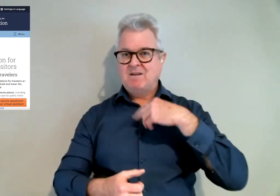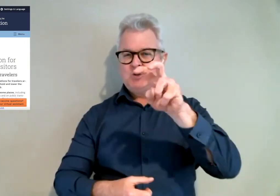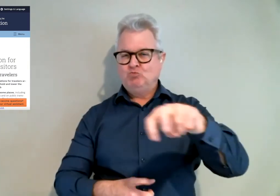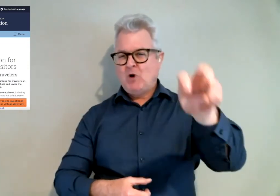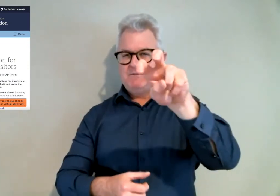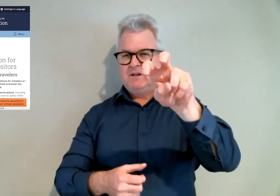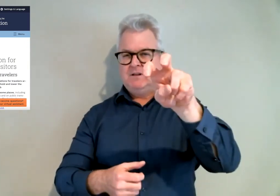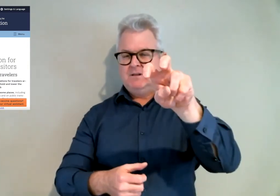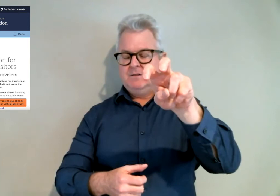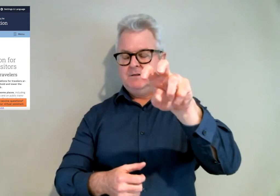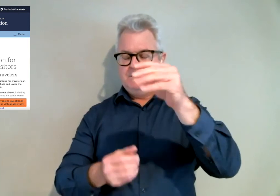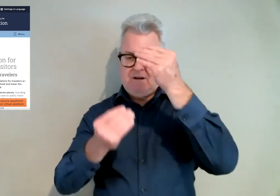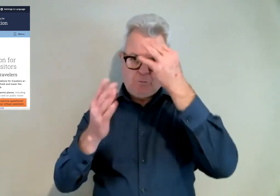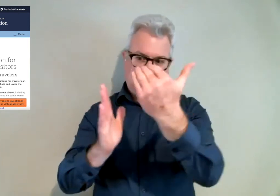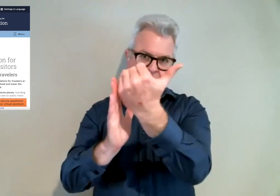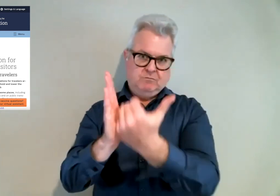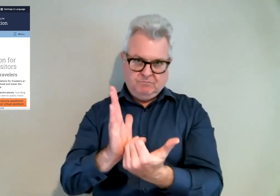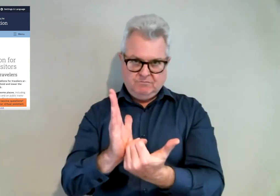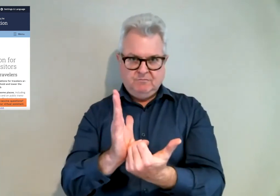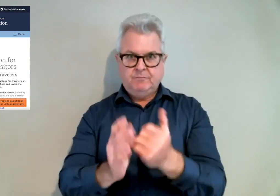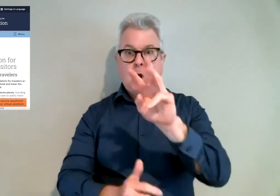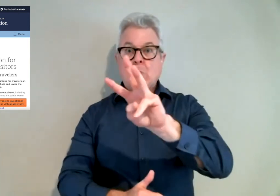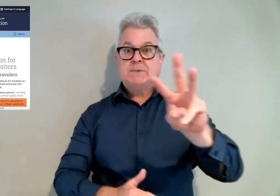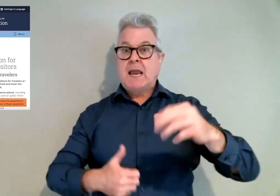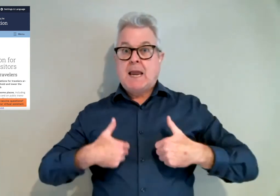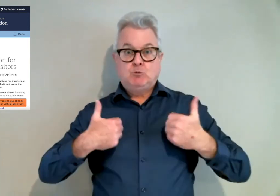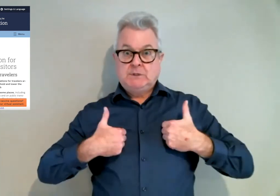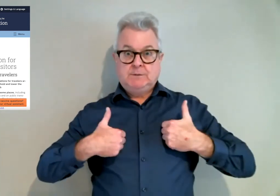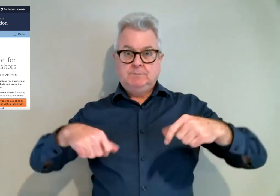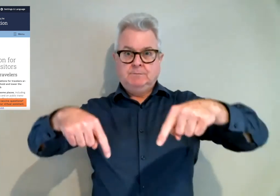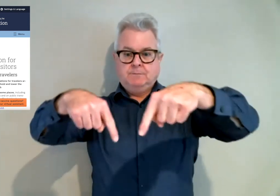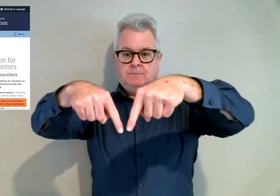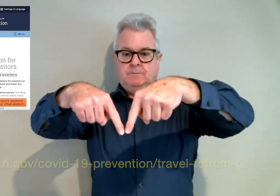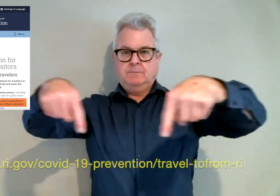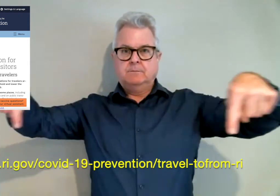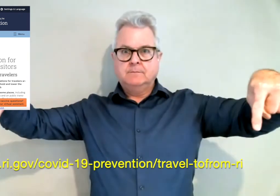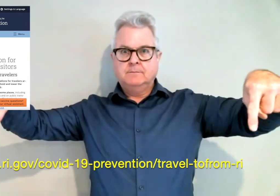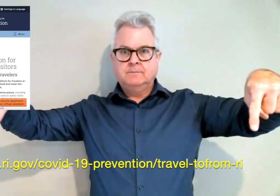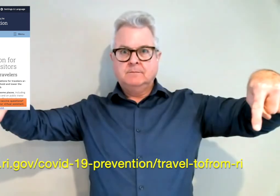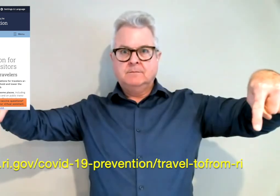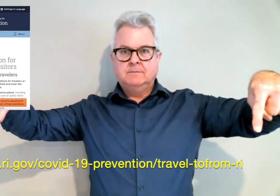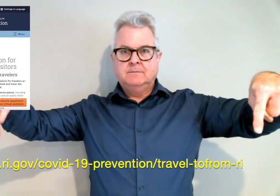Health has their own travel website information page, and their website is as follows.